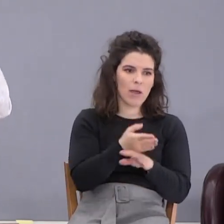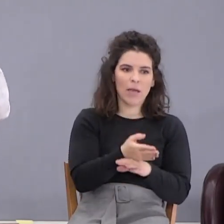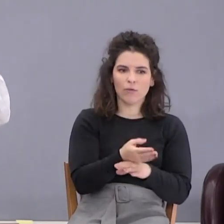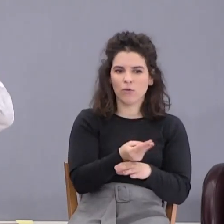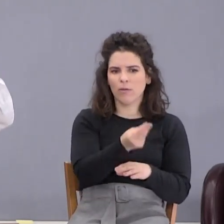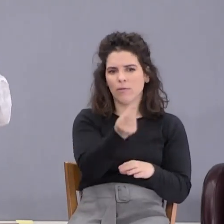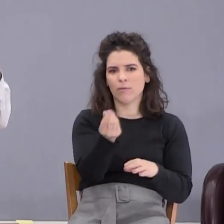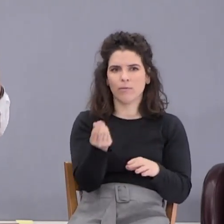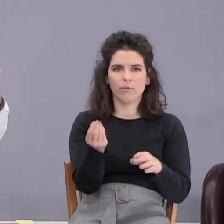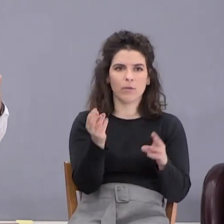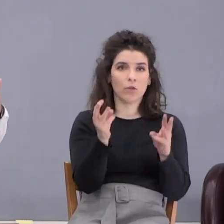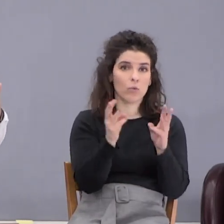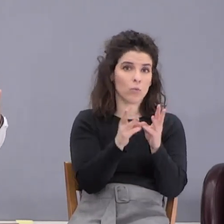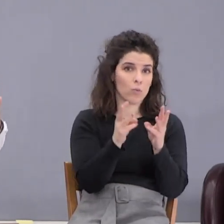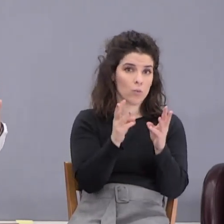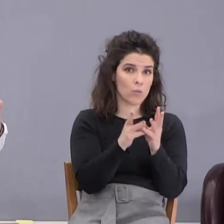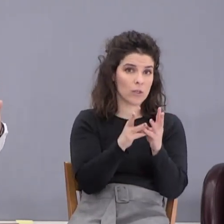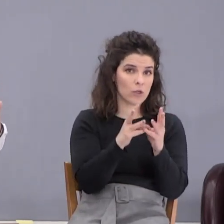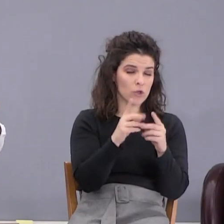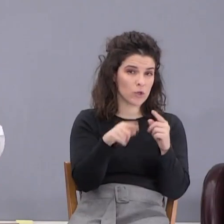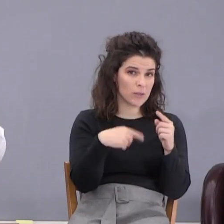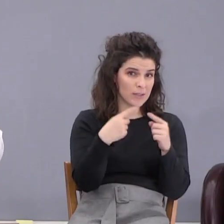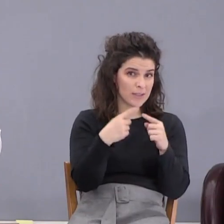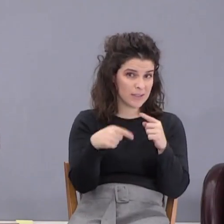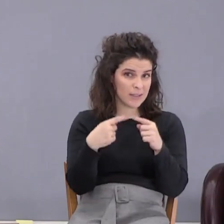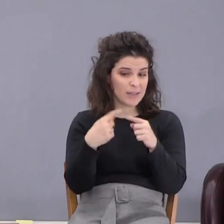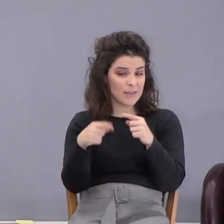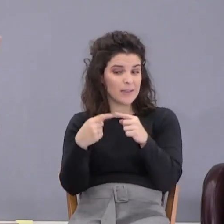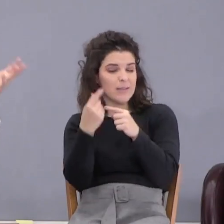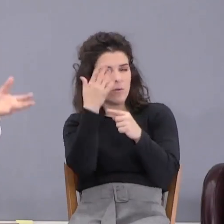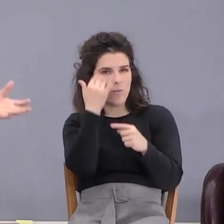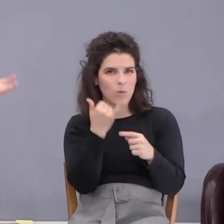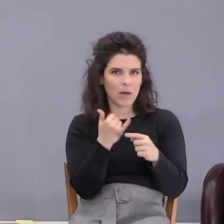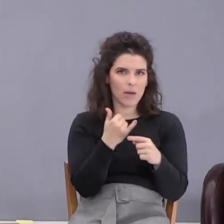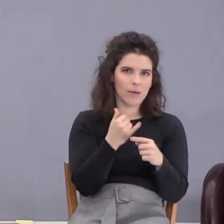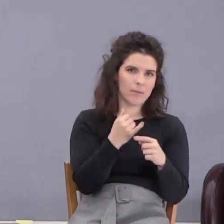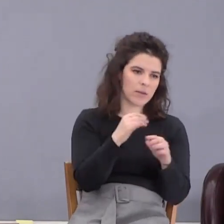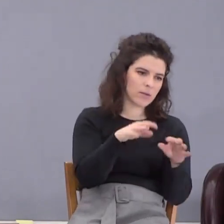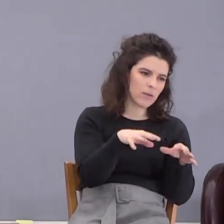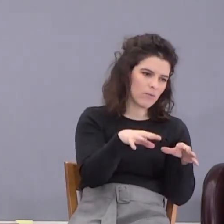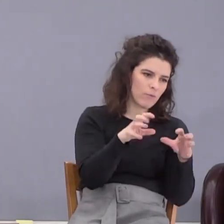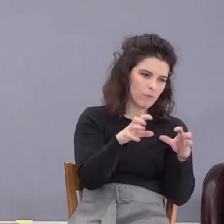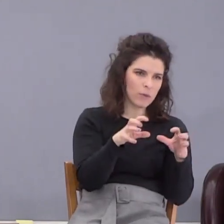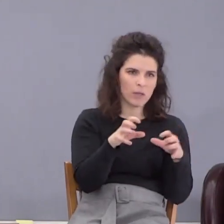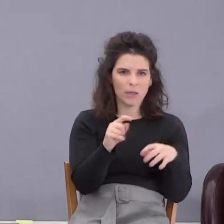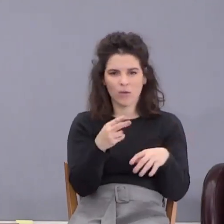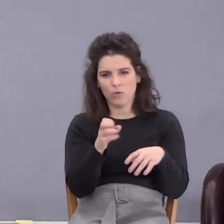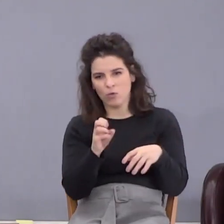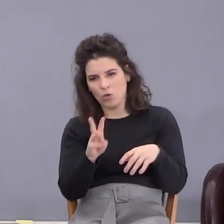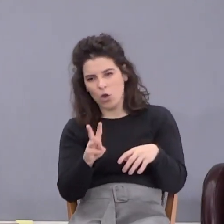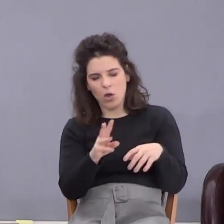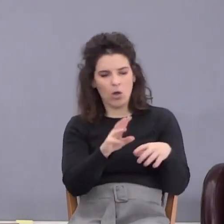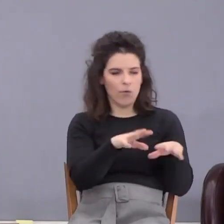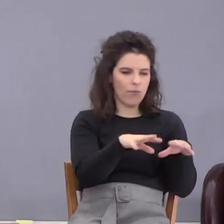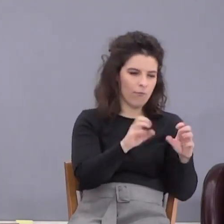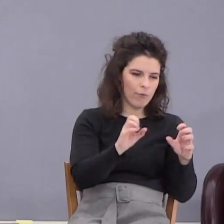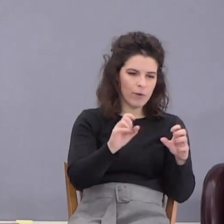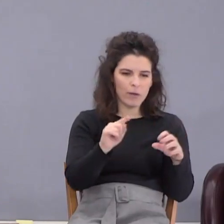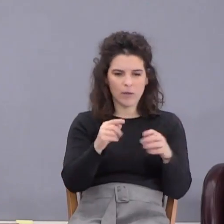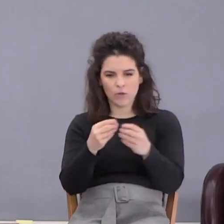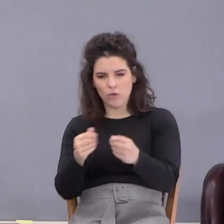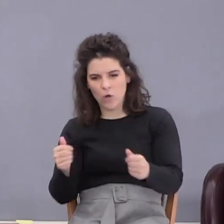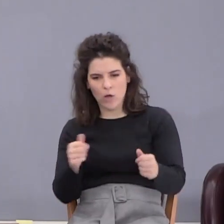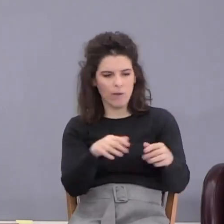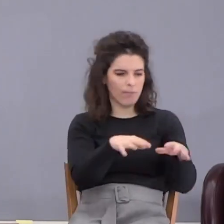few winter seasons. Why is that? Because the freeze-thaw cycle actually breaks